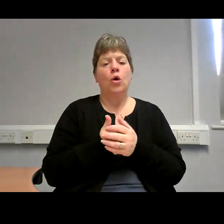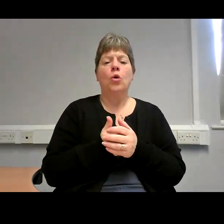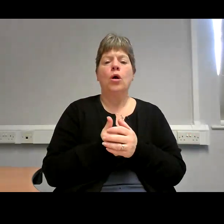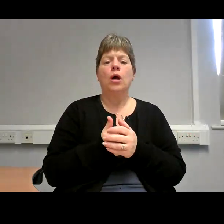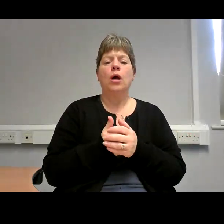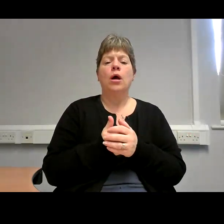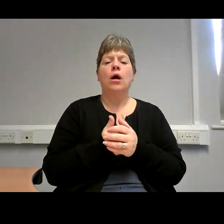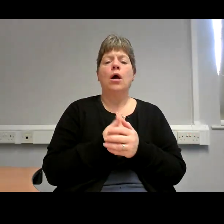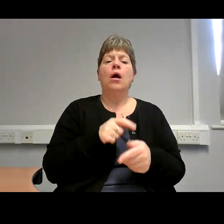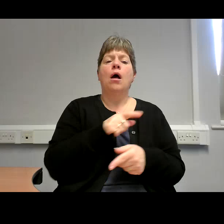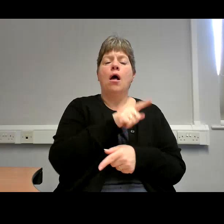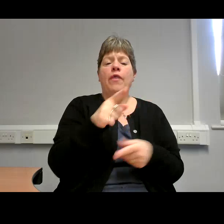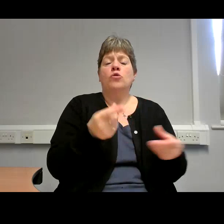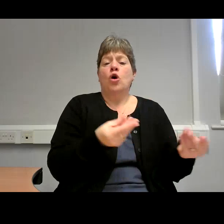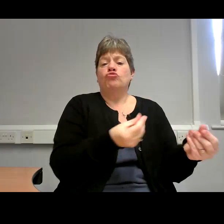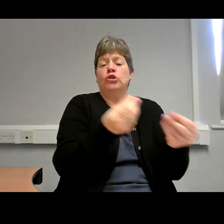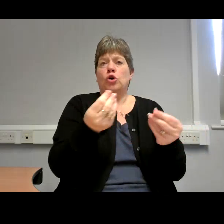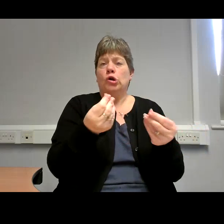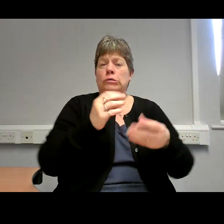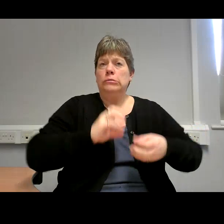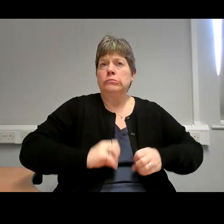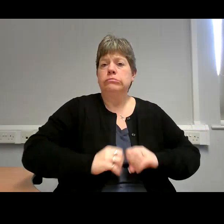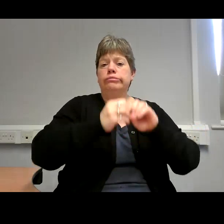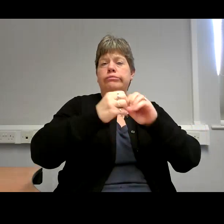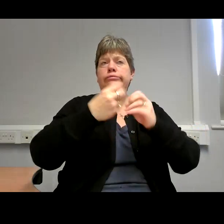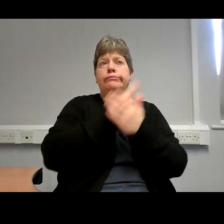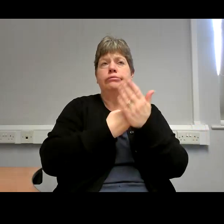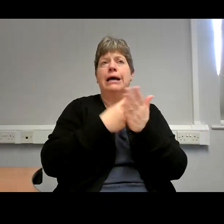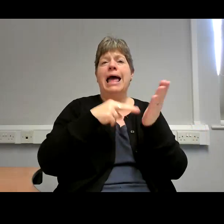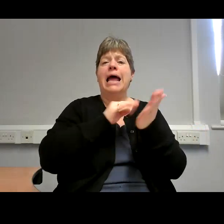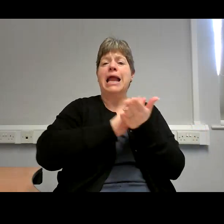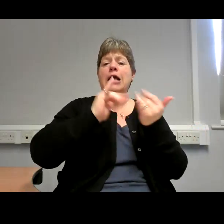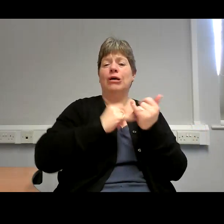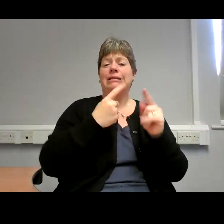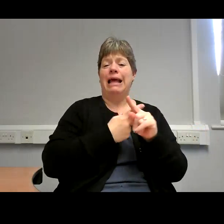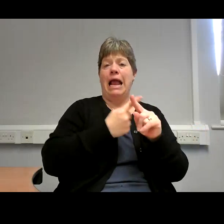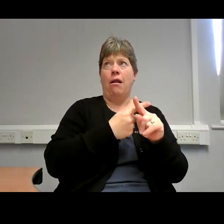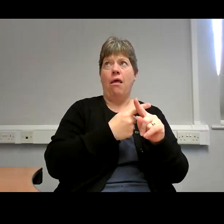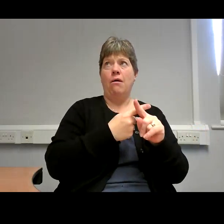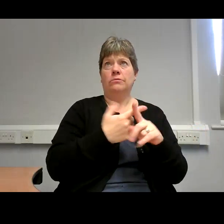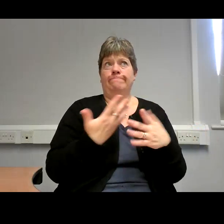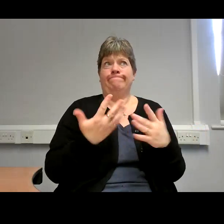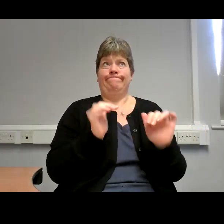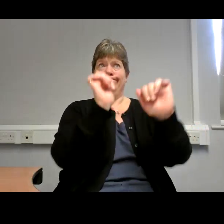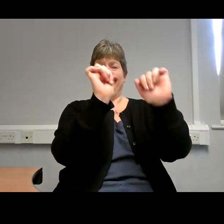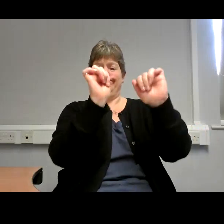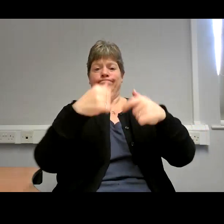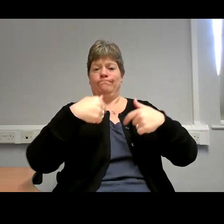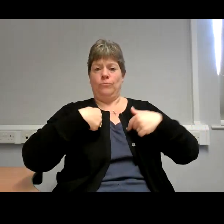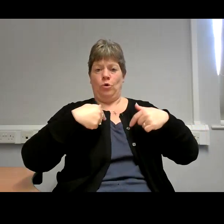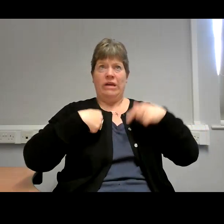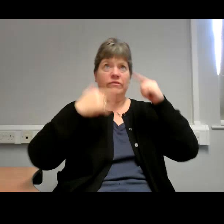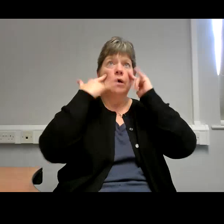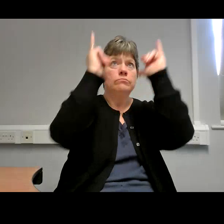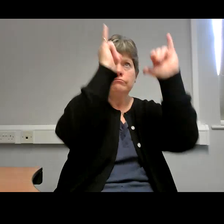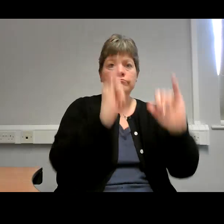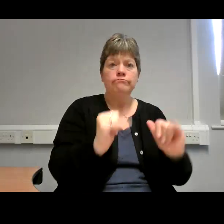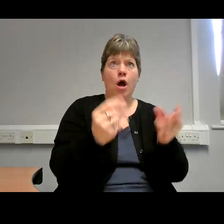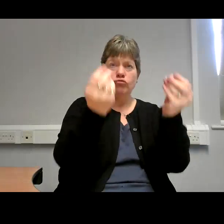those resources have been designed and developed by NHS England, obviously we've not screened those